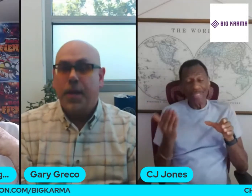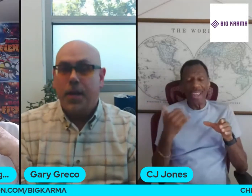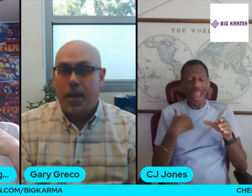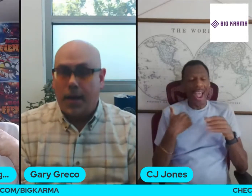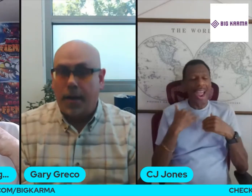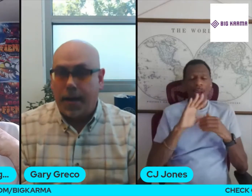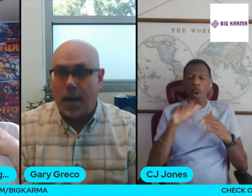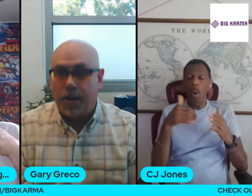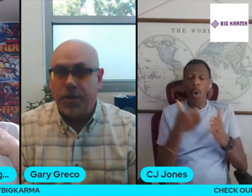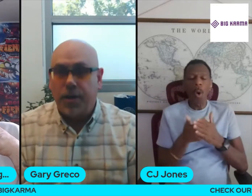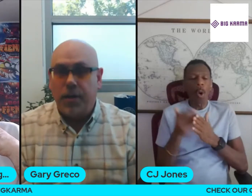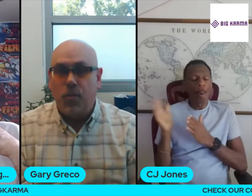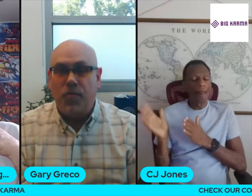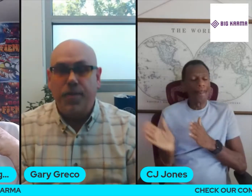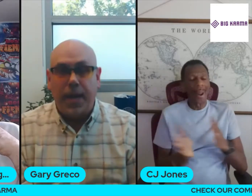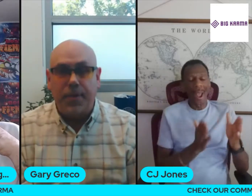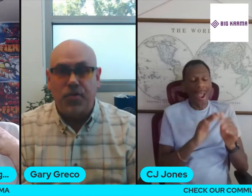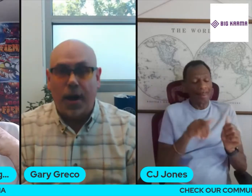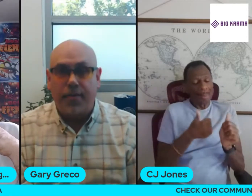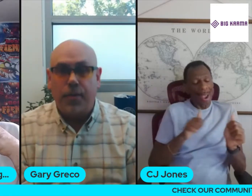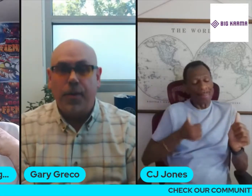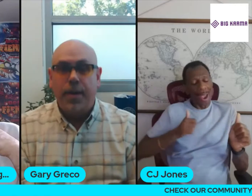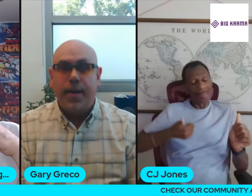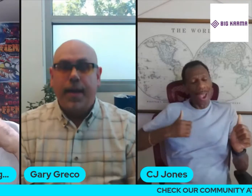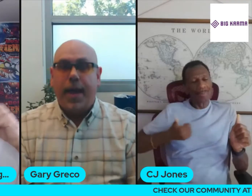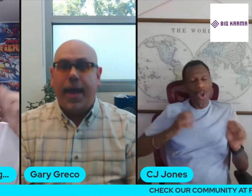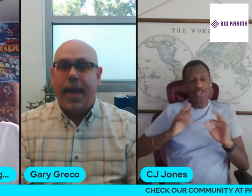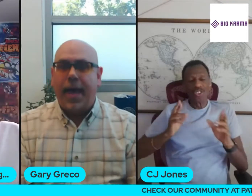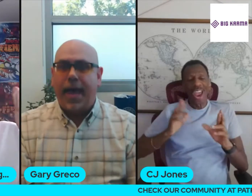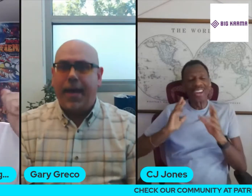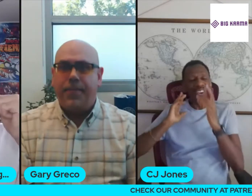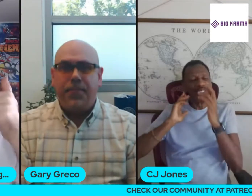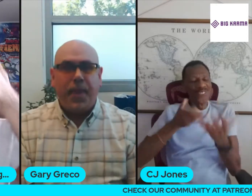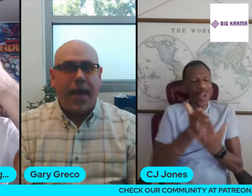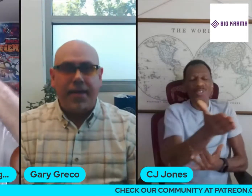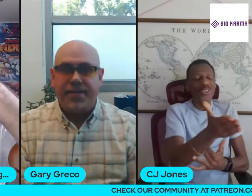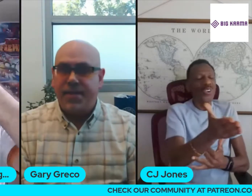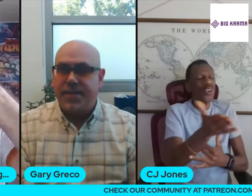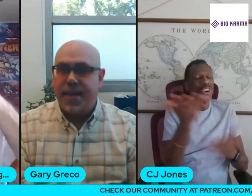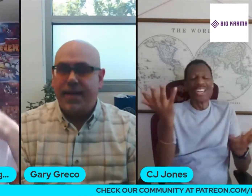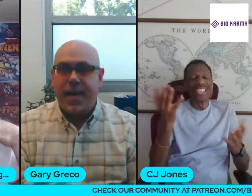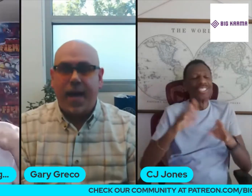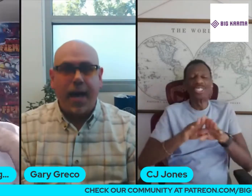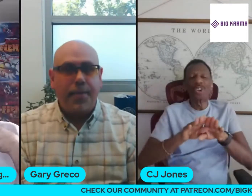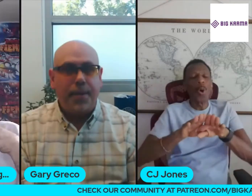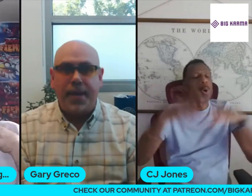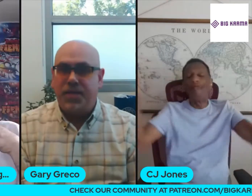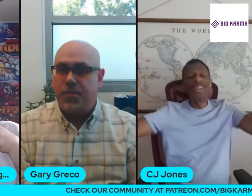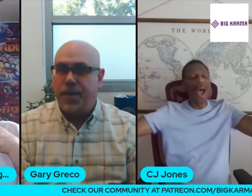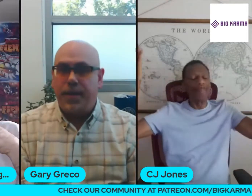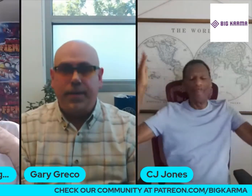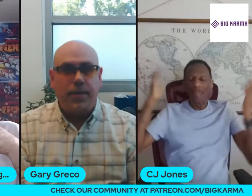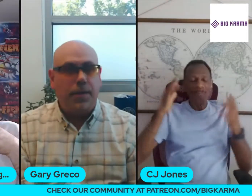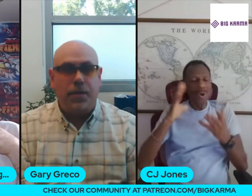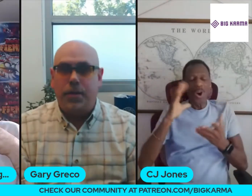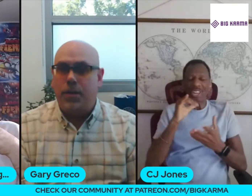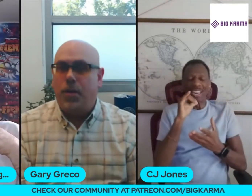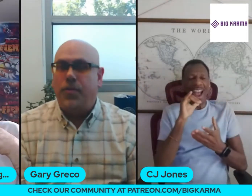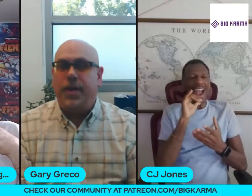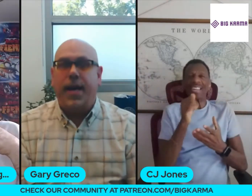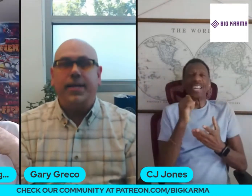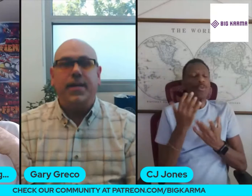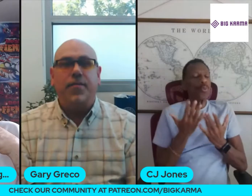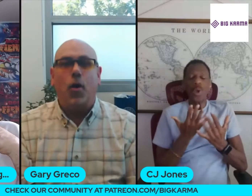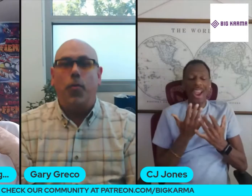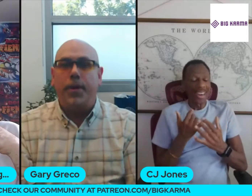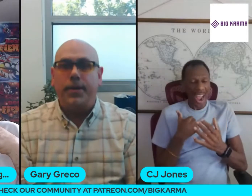of character in the movie Baby Driver. And since that time, it's been,